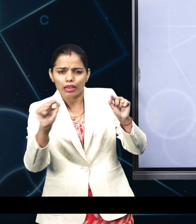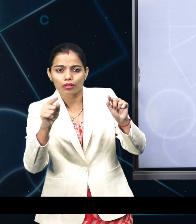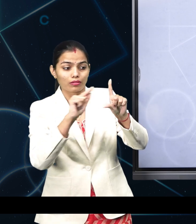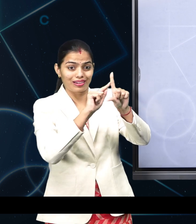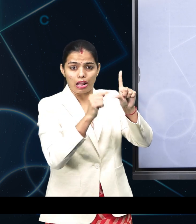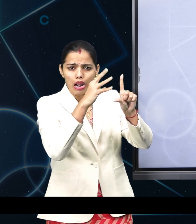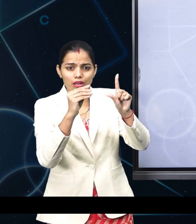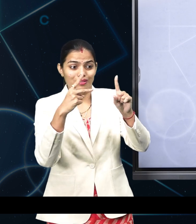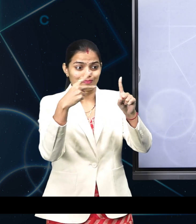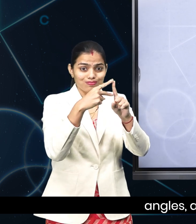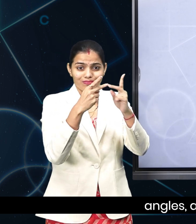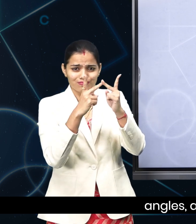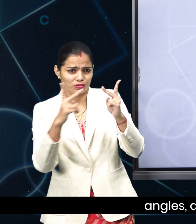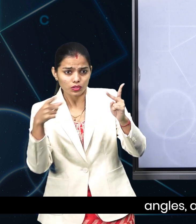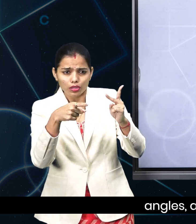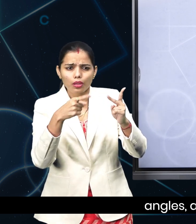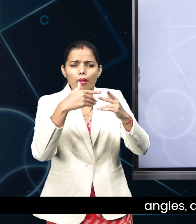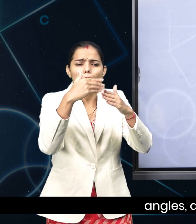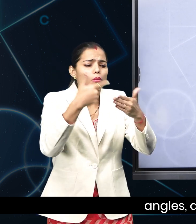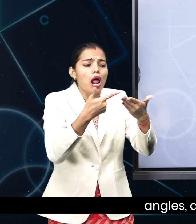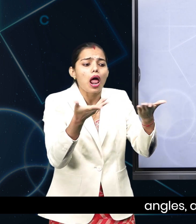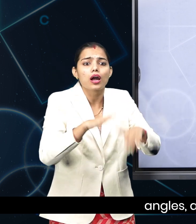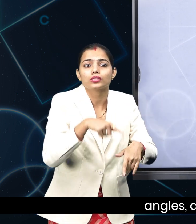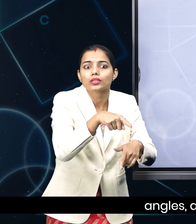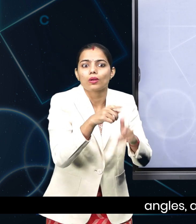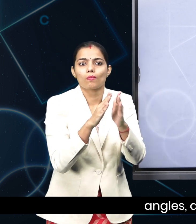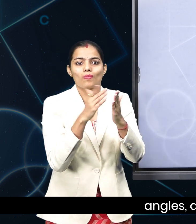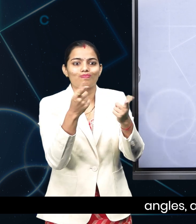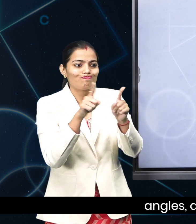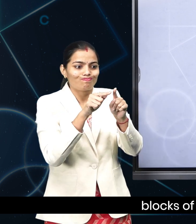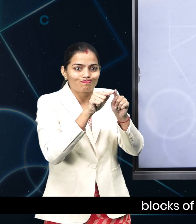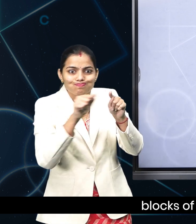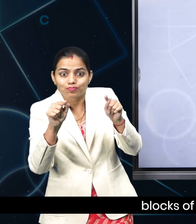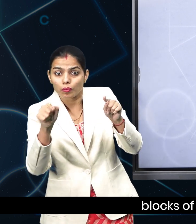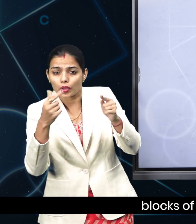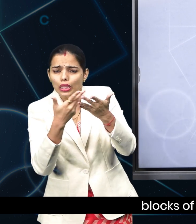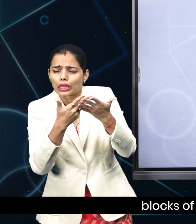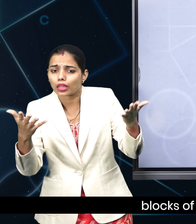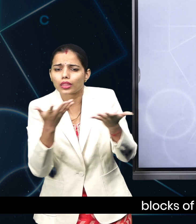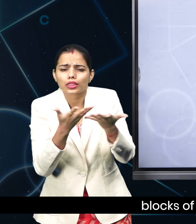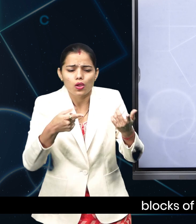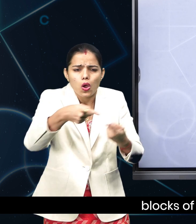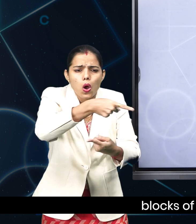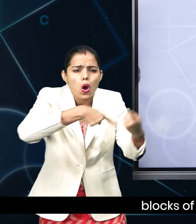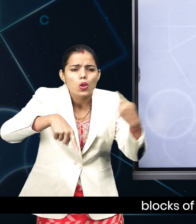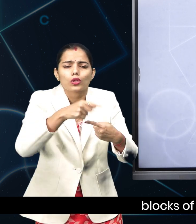Lines, angles, and shapes are building blocks of many things around us.